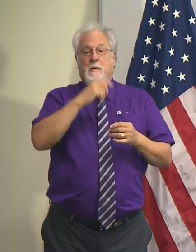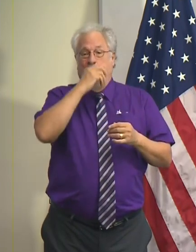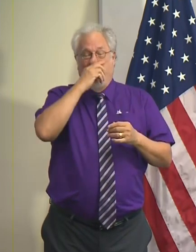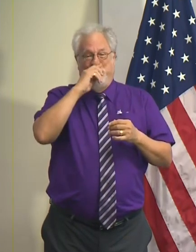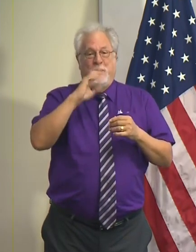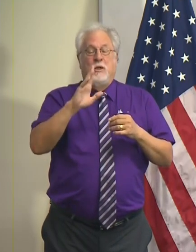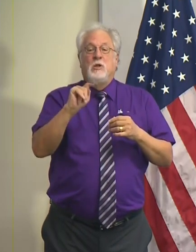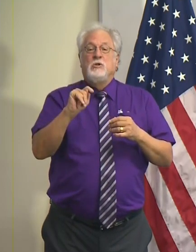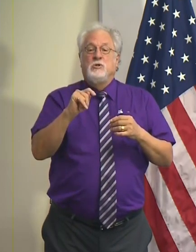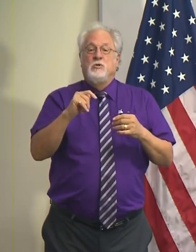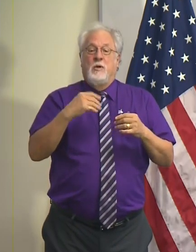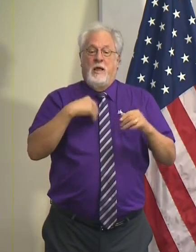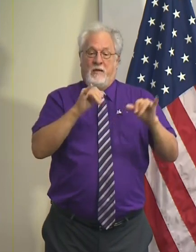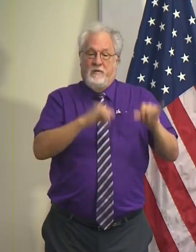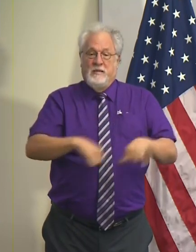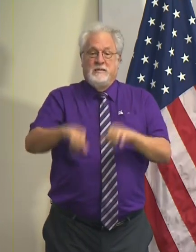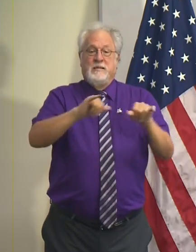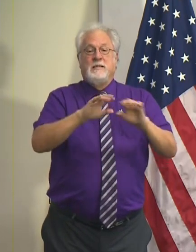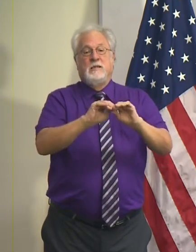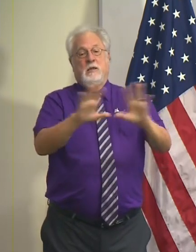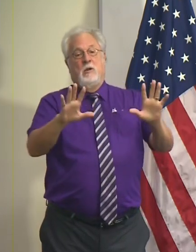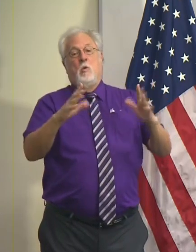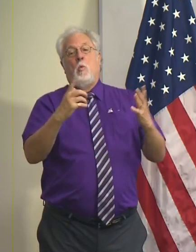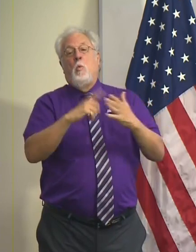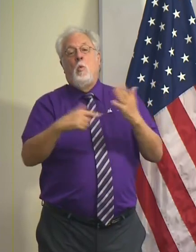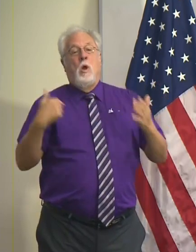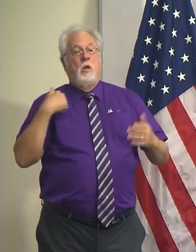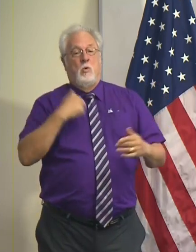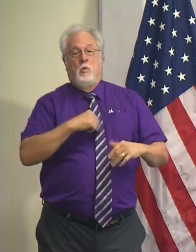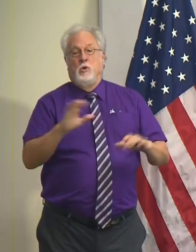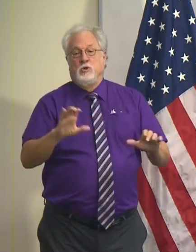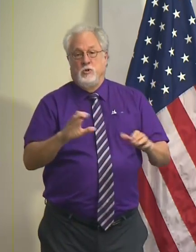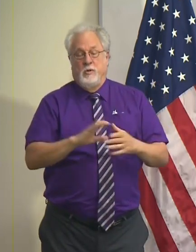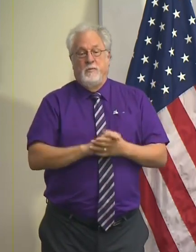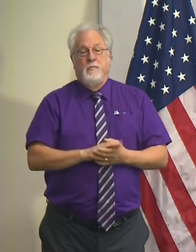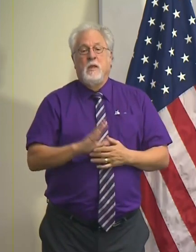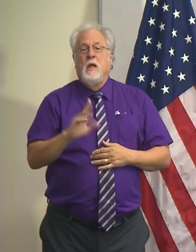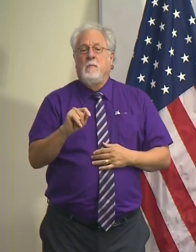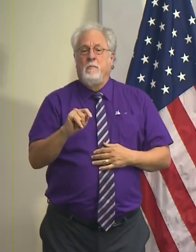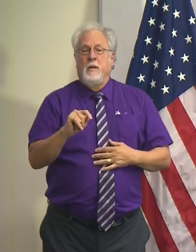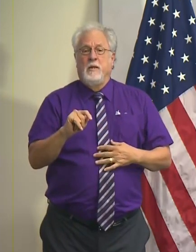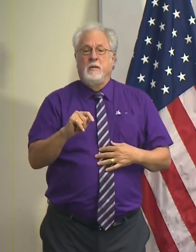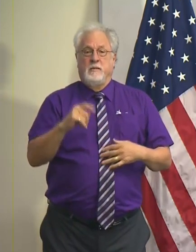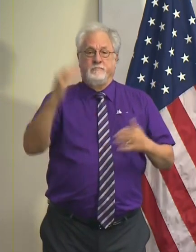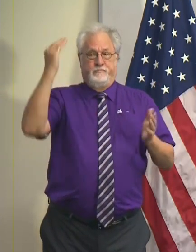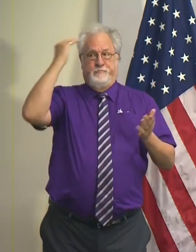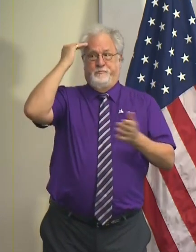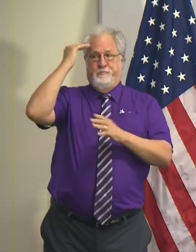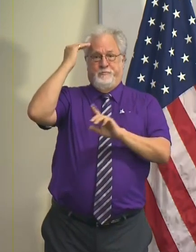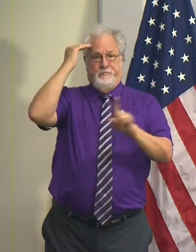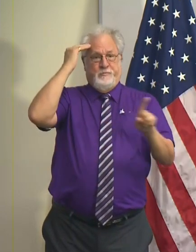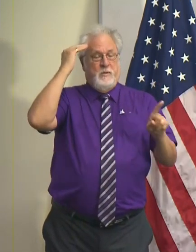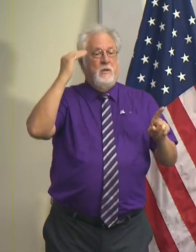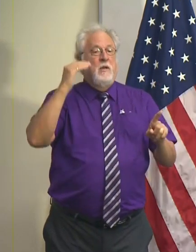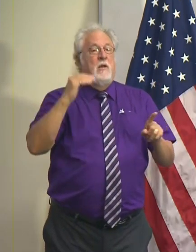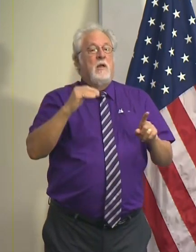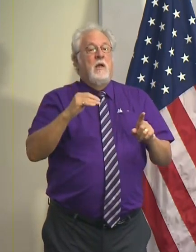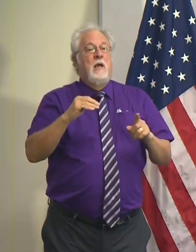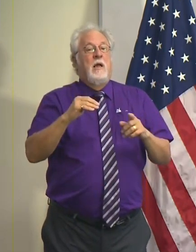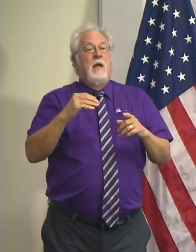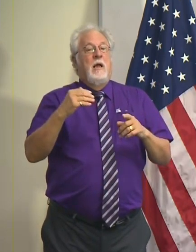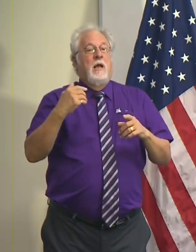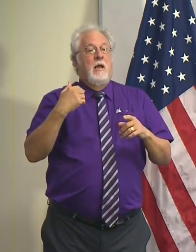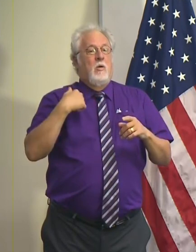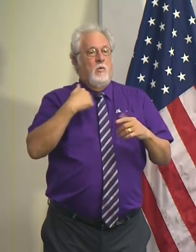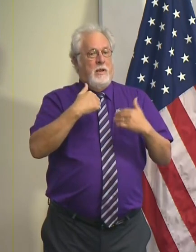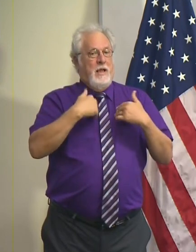order to have consistency and transparency about what we're doing. But I am mindful, and everybody else should be too, that we had,